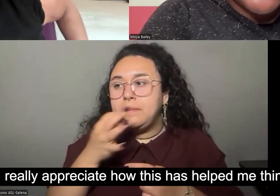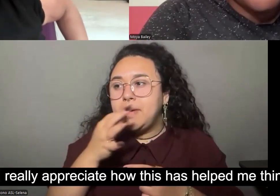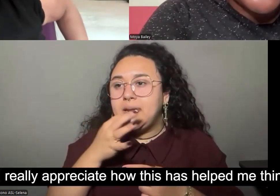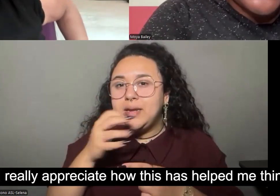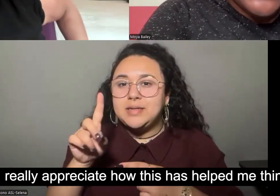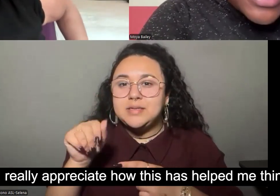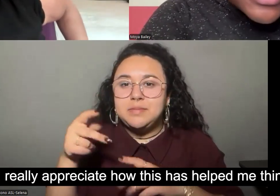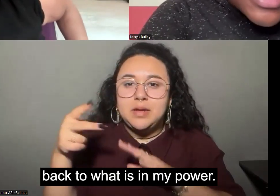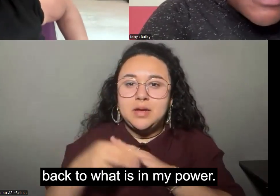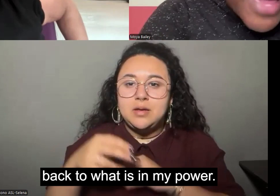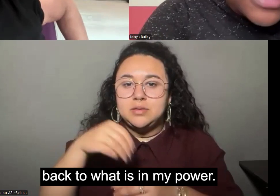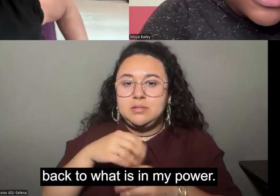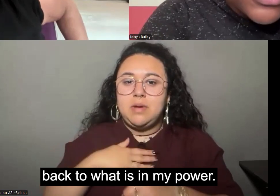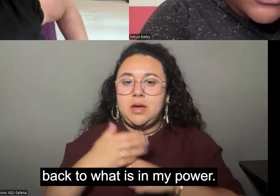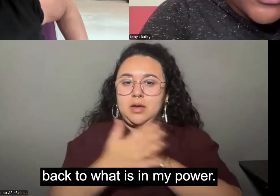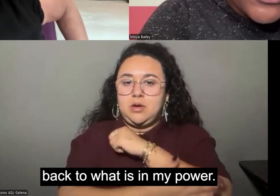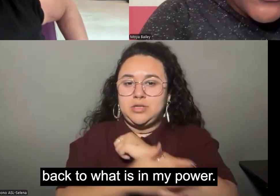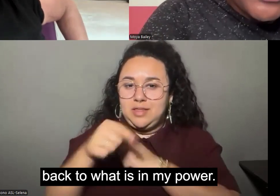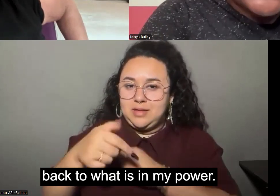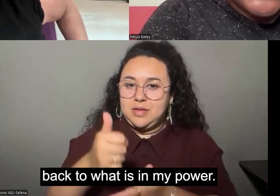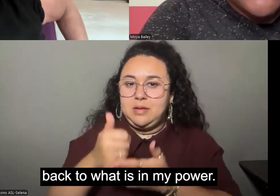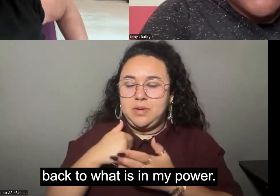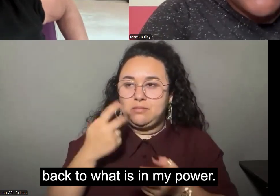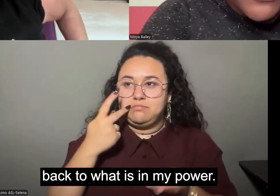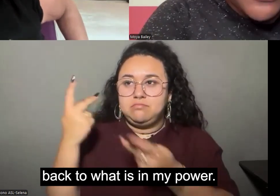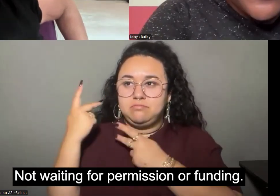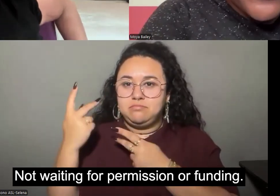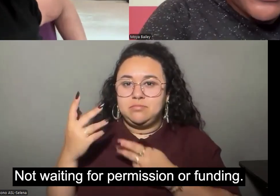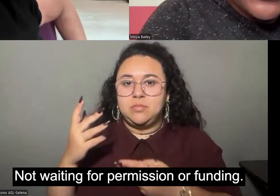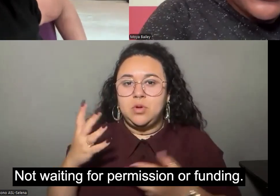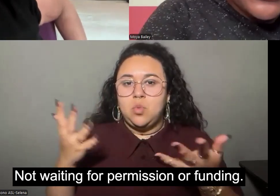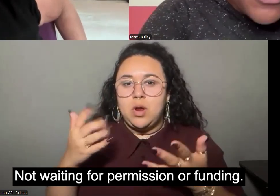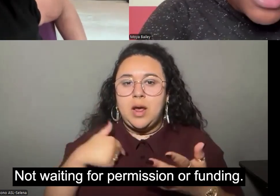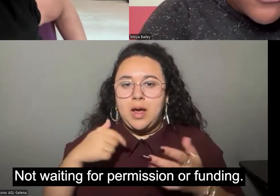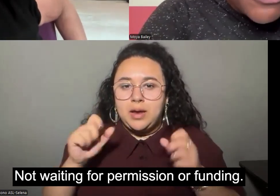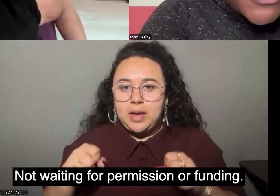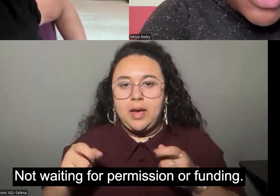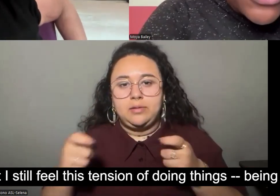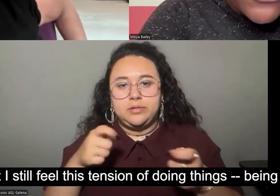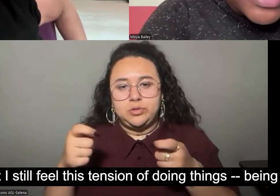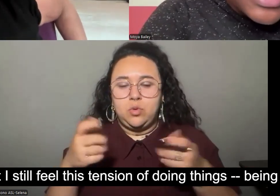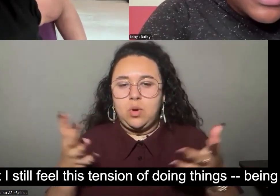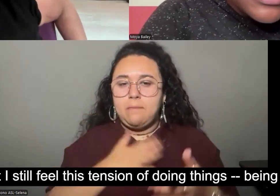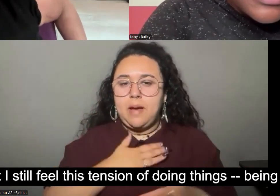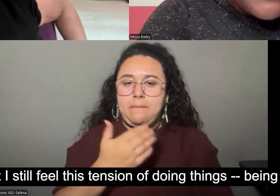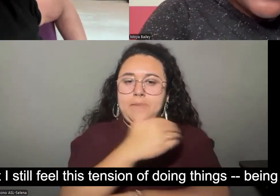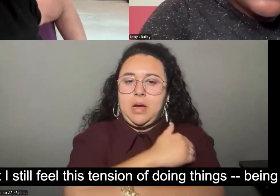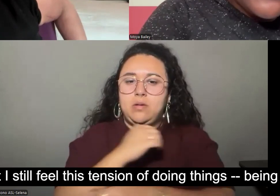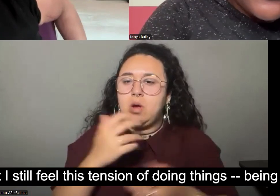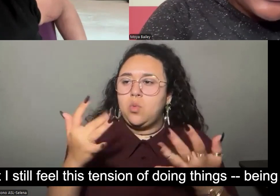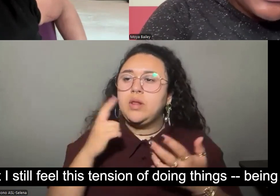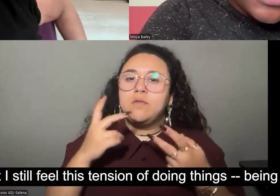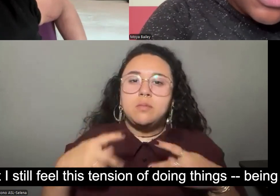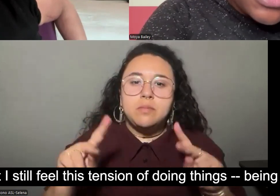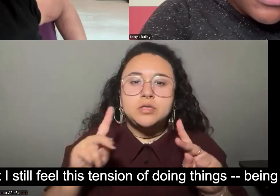has helped me think back to what is in my power, not waiting for permission or funding. But I still